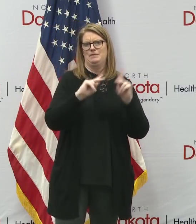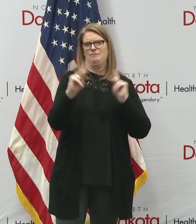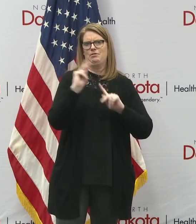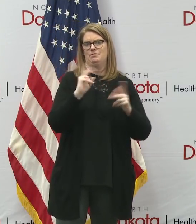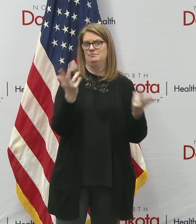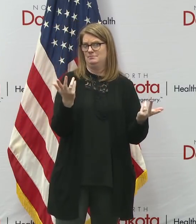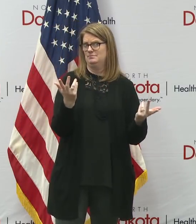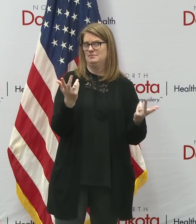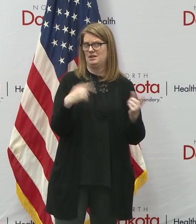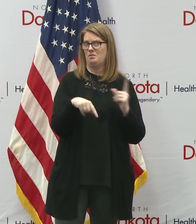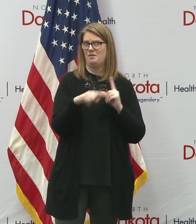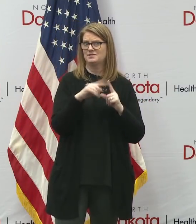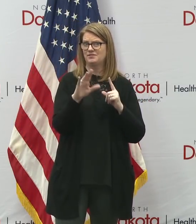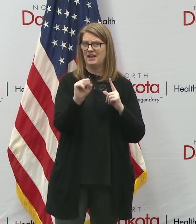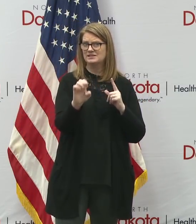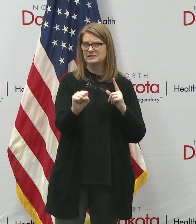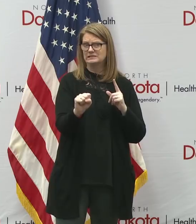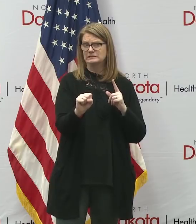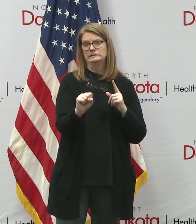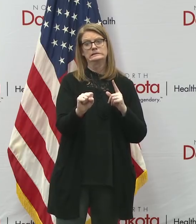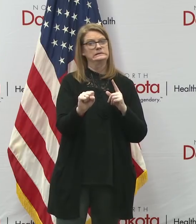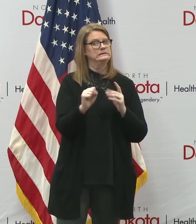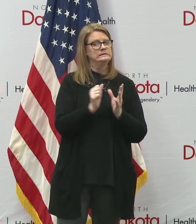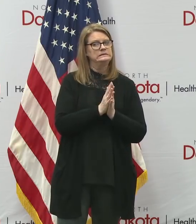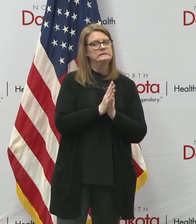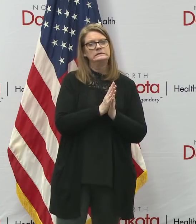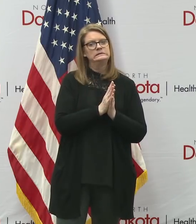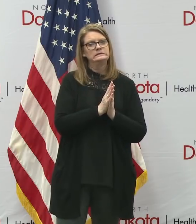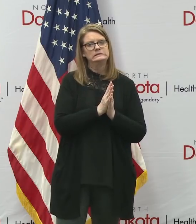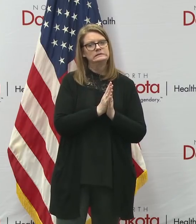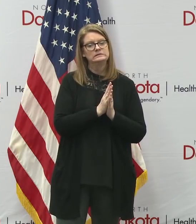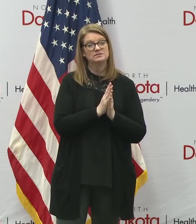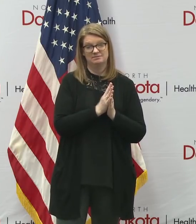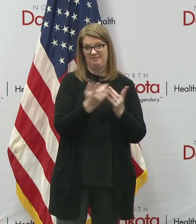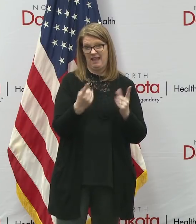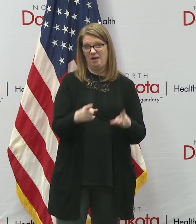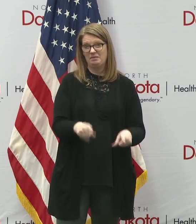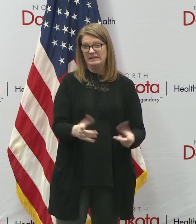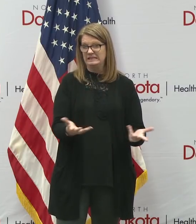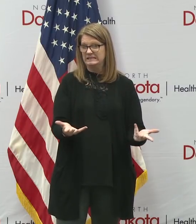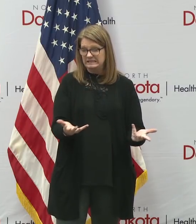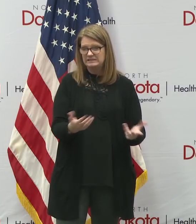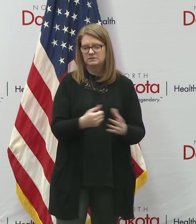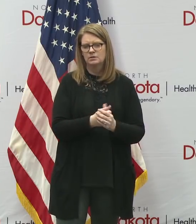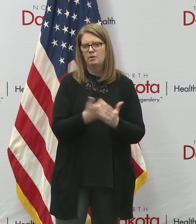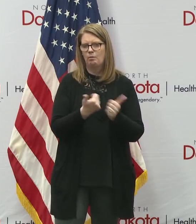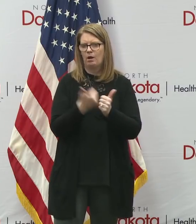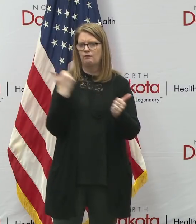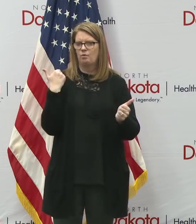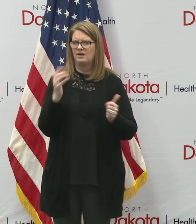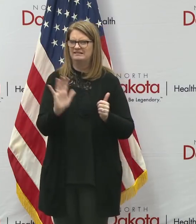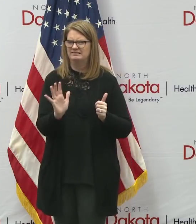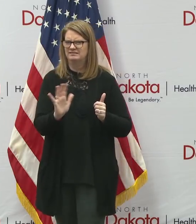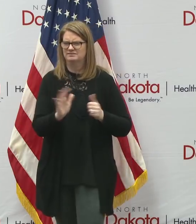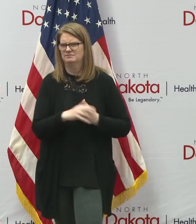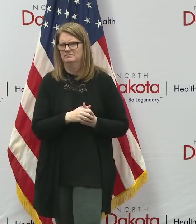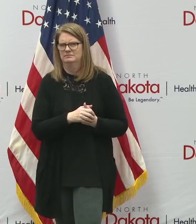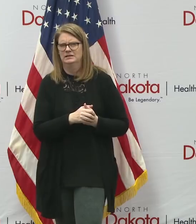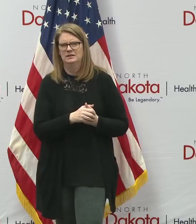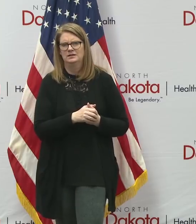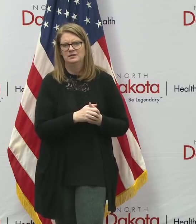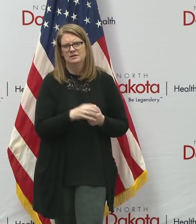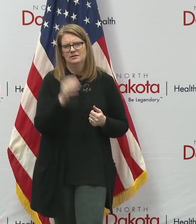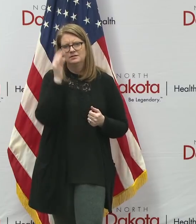people that are presumed positive or positive, what that might do. And so we want to stay away from that because it's not